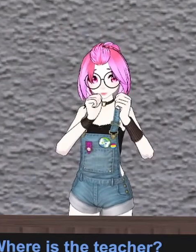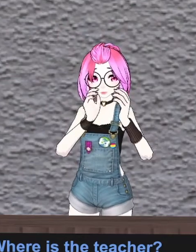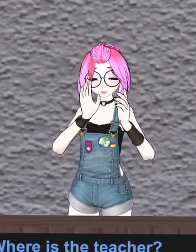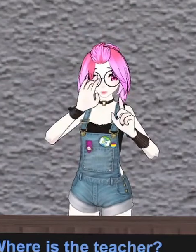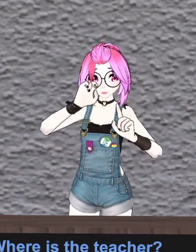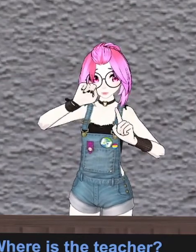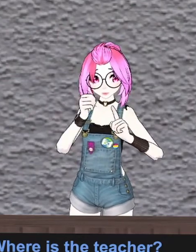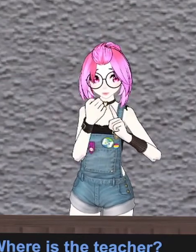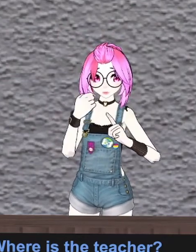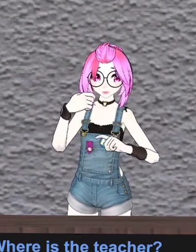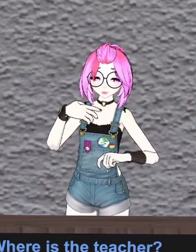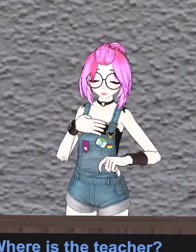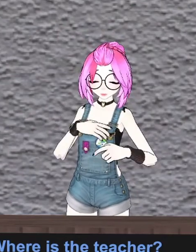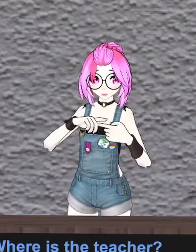hearing friends or